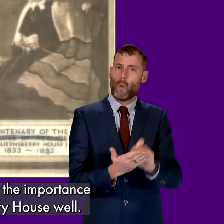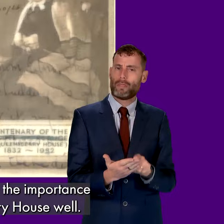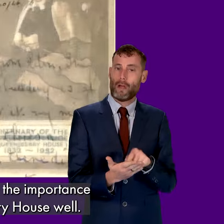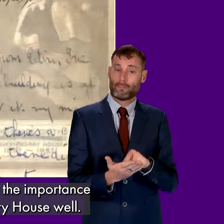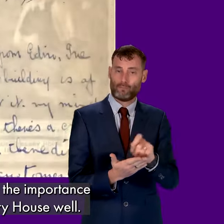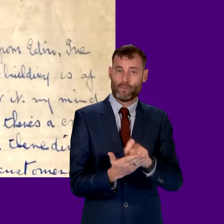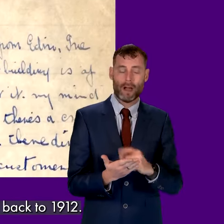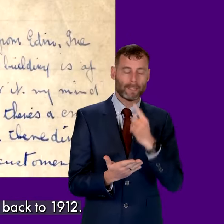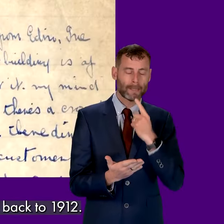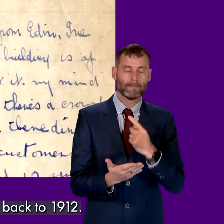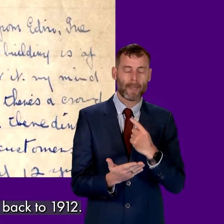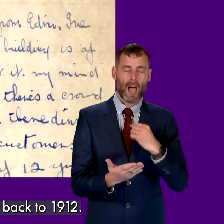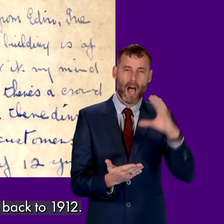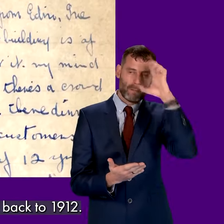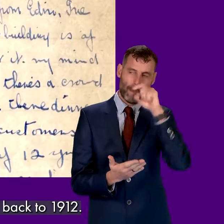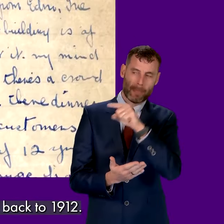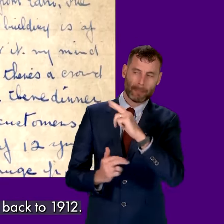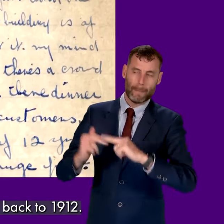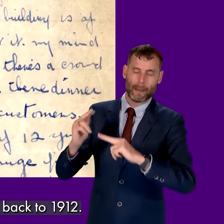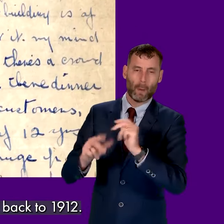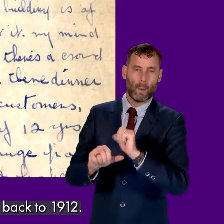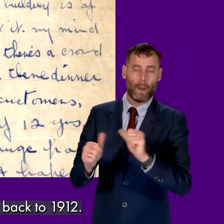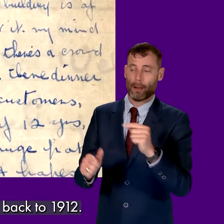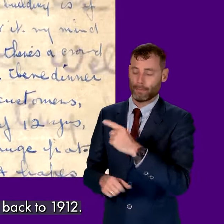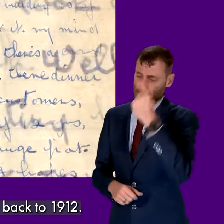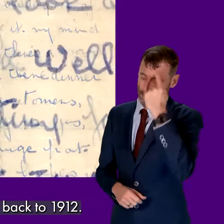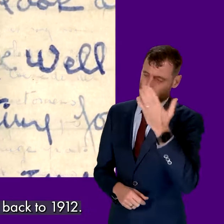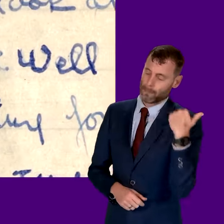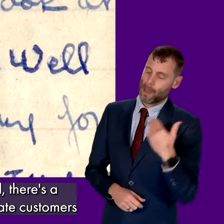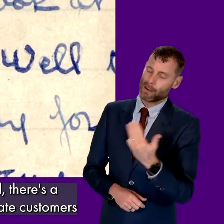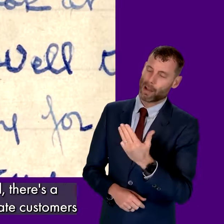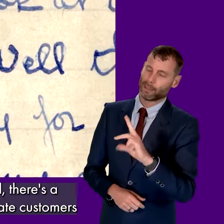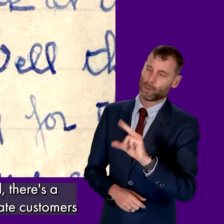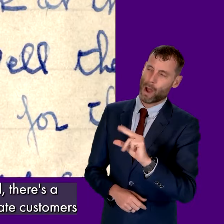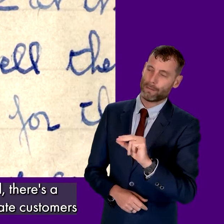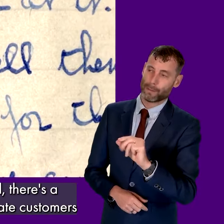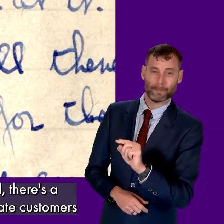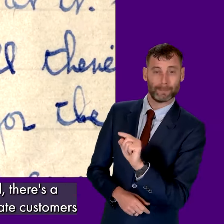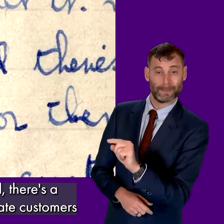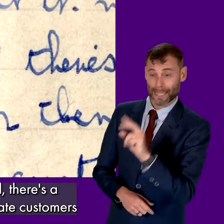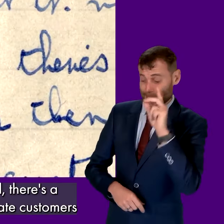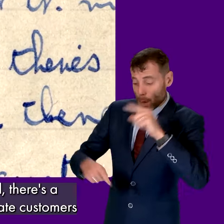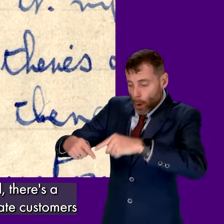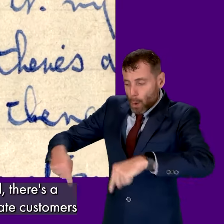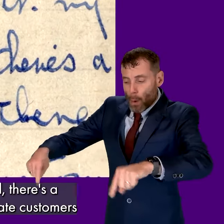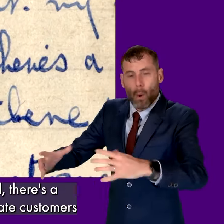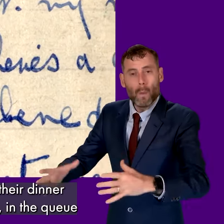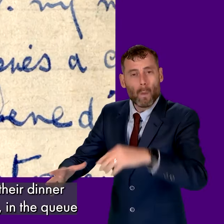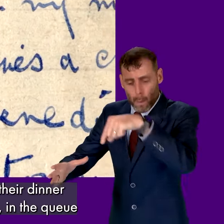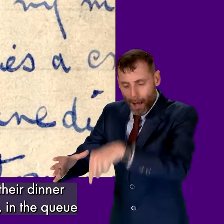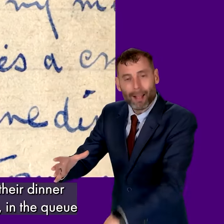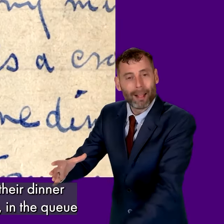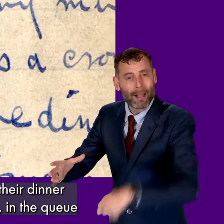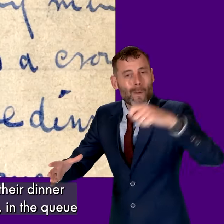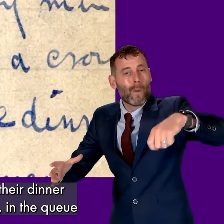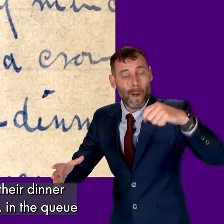well. My mind goes back to 1912. By the well there's a crowd of private customers